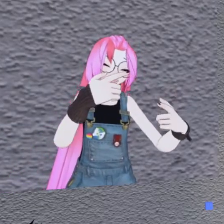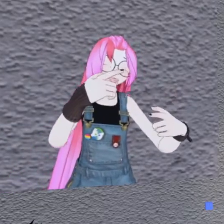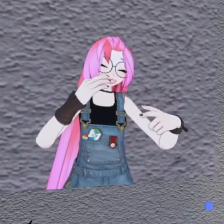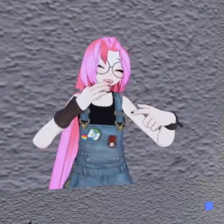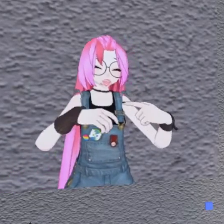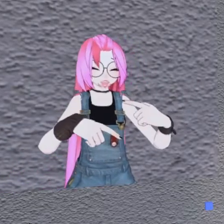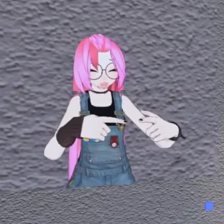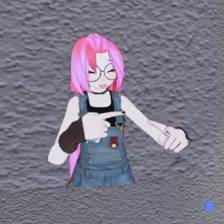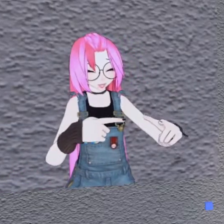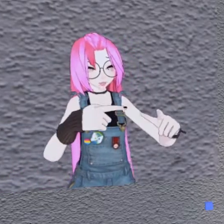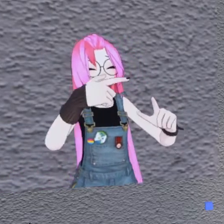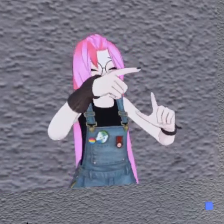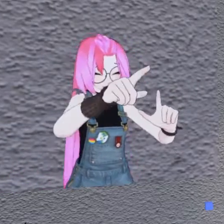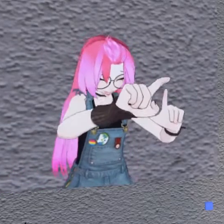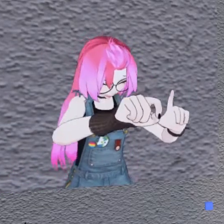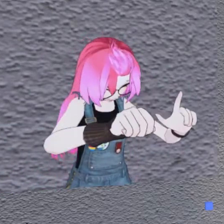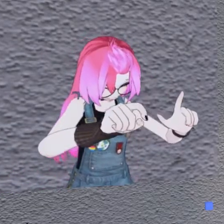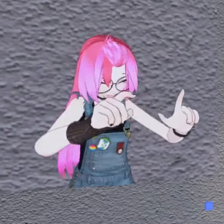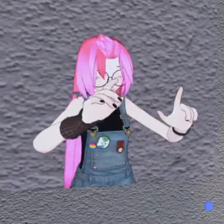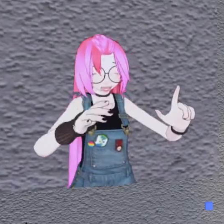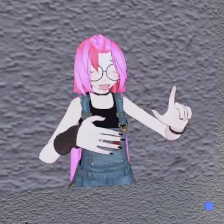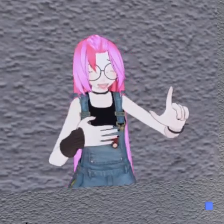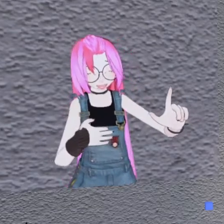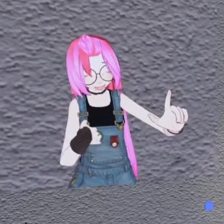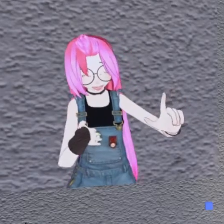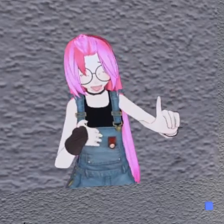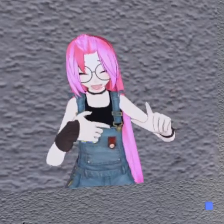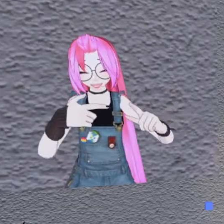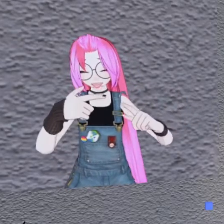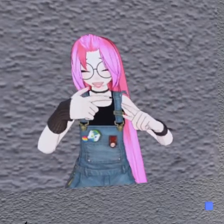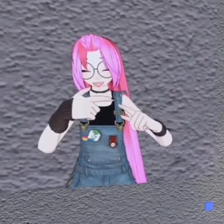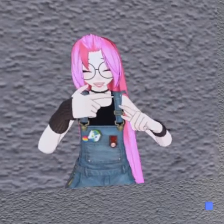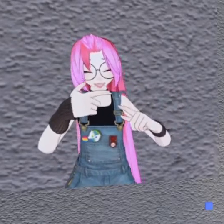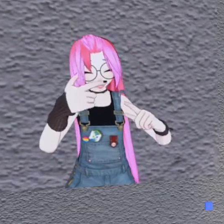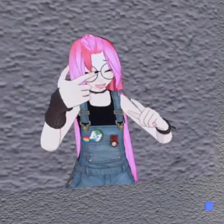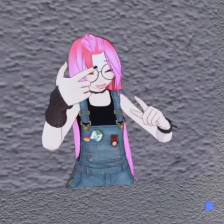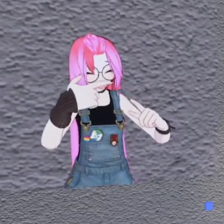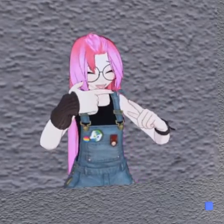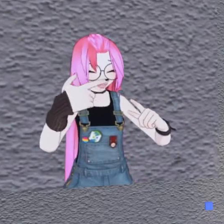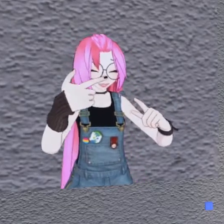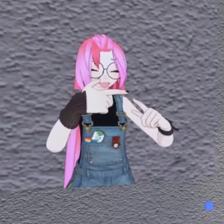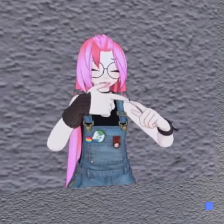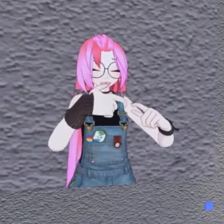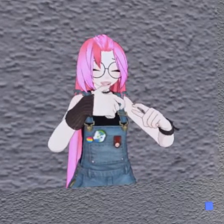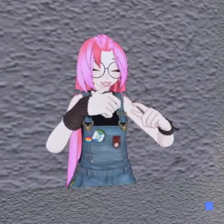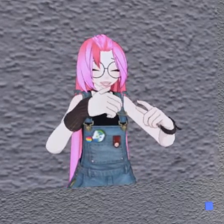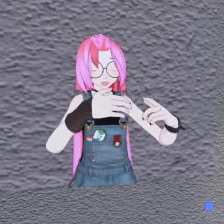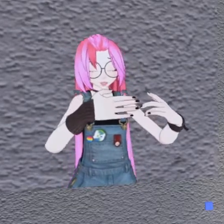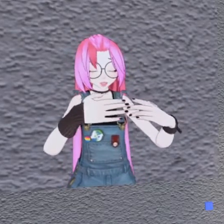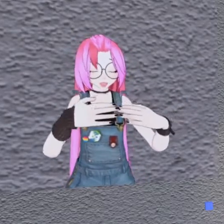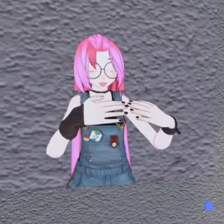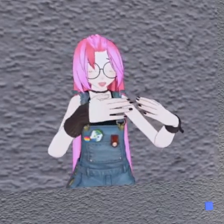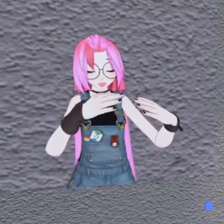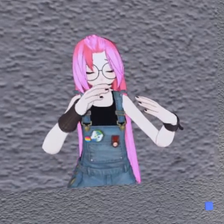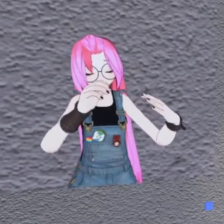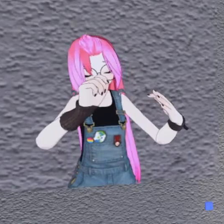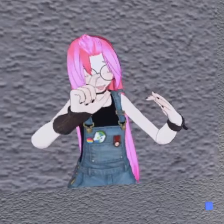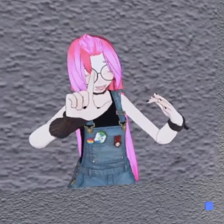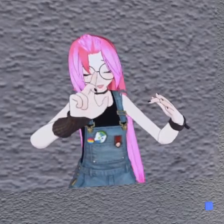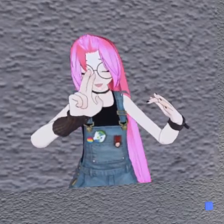French Sign Language. And yes, you were correct. I think it was my bad, or maybe Crow's. I don't know. It was an American. You said clerk